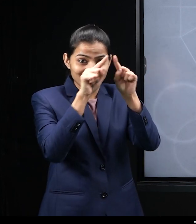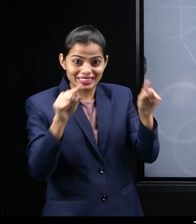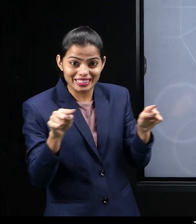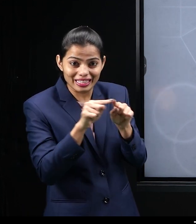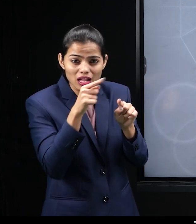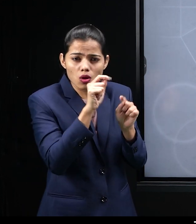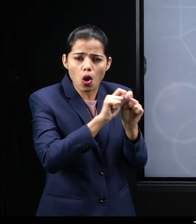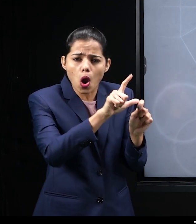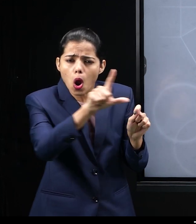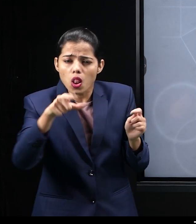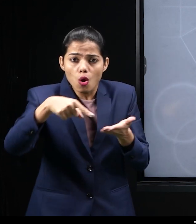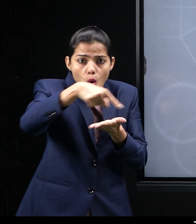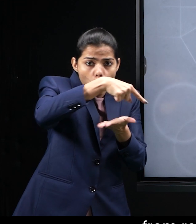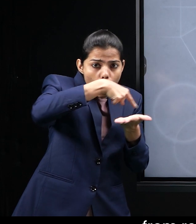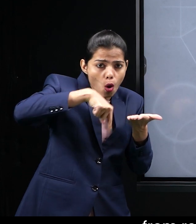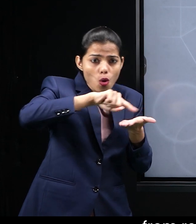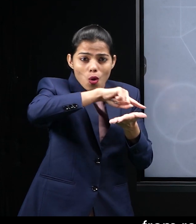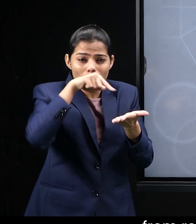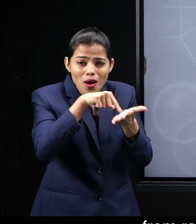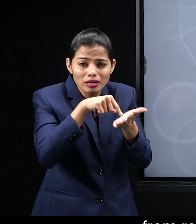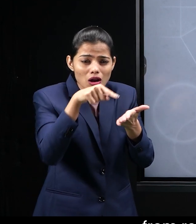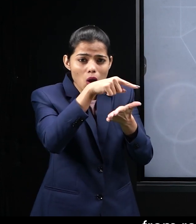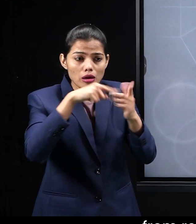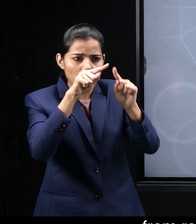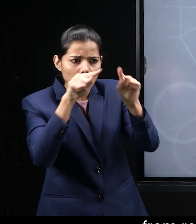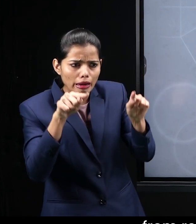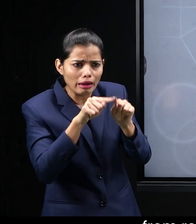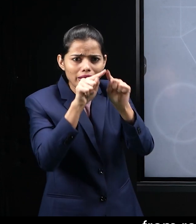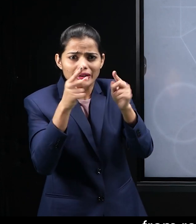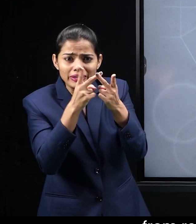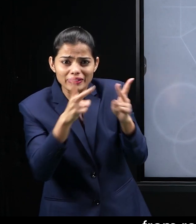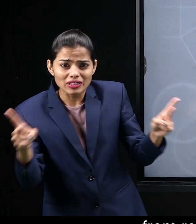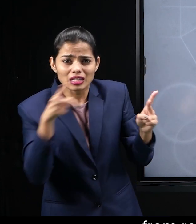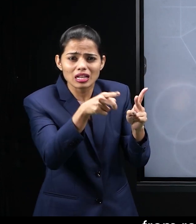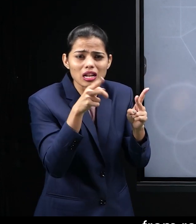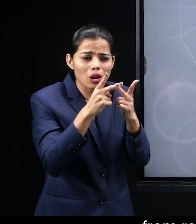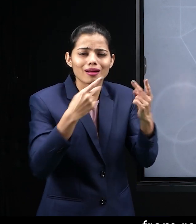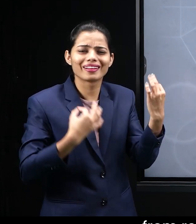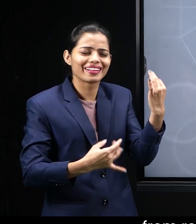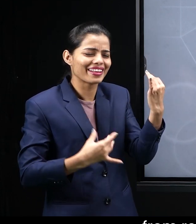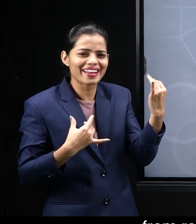Triangles are all around us, from roof, trusses to musical instruments.